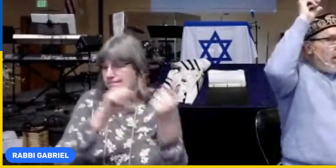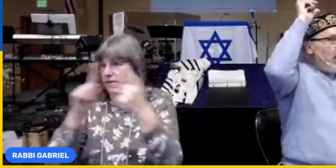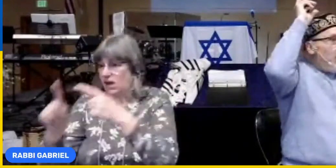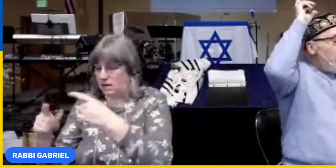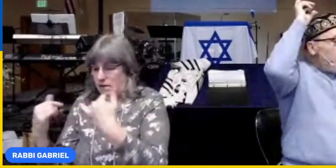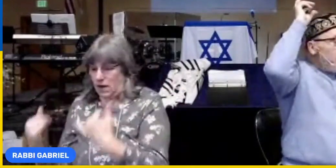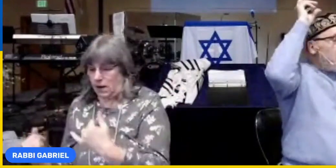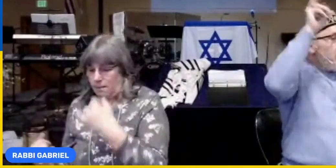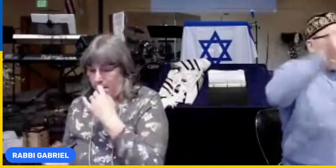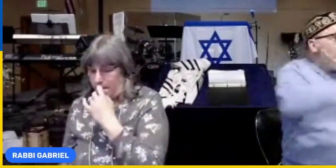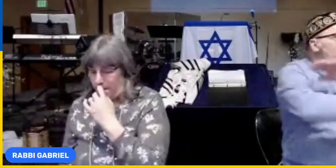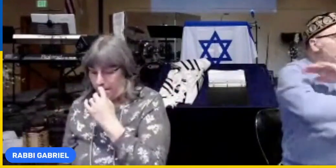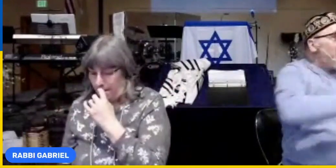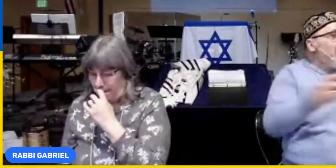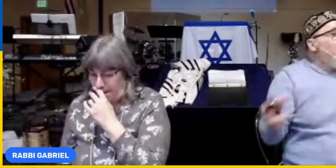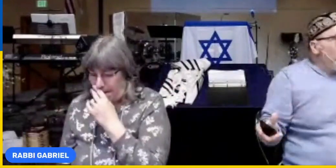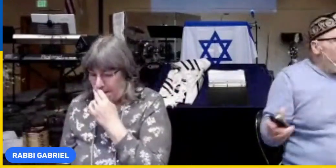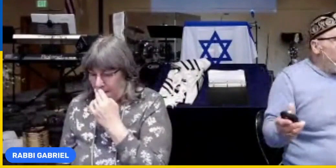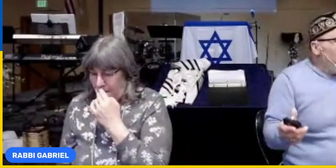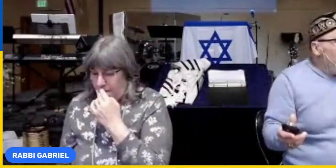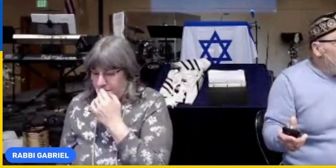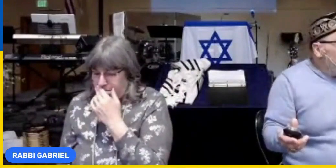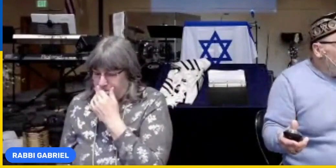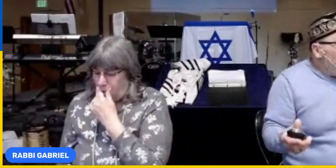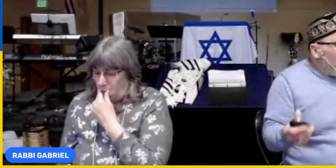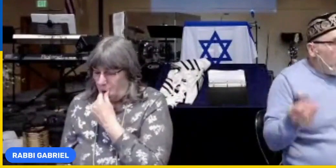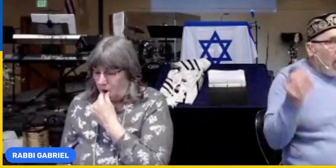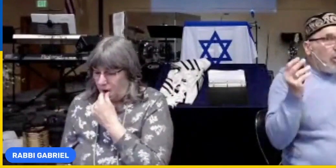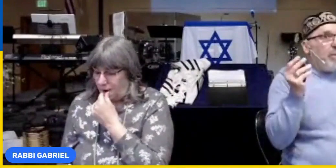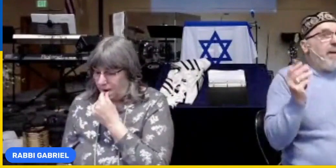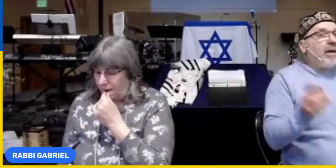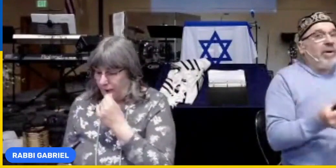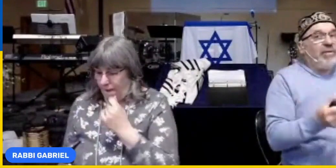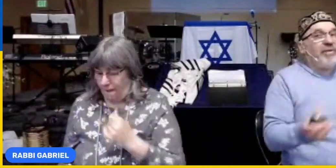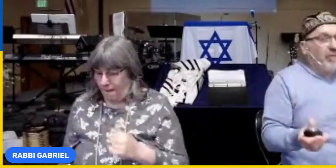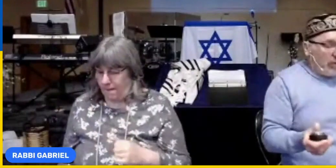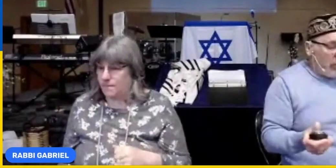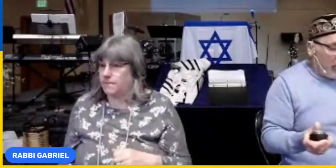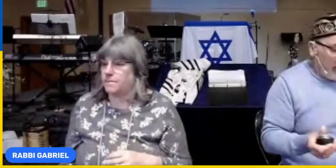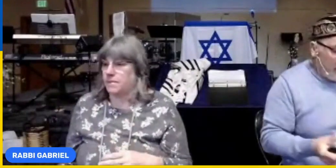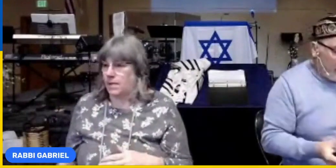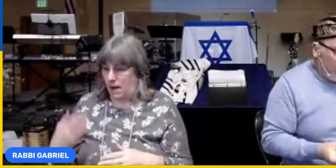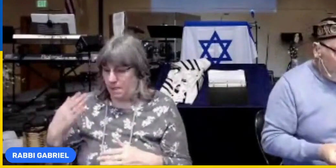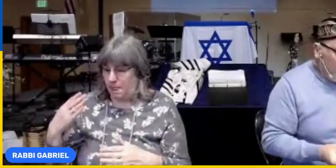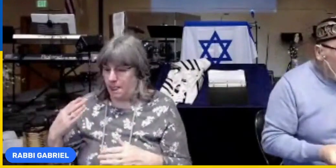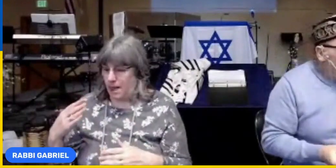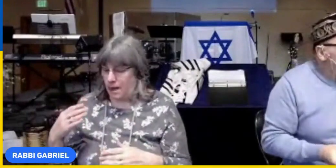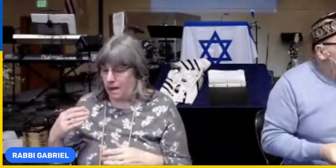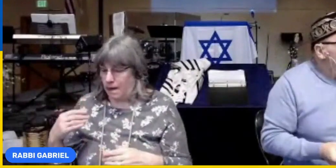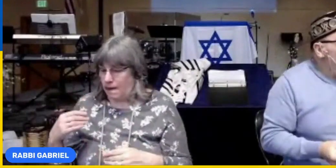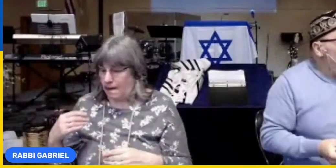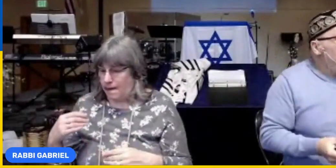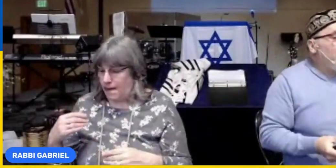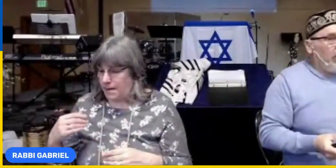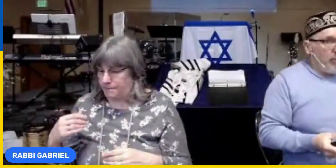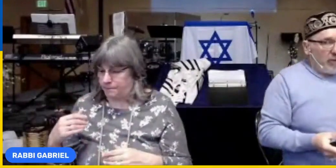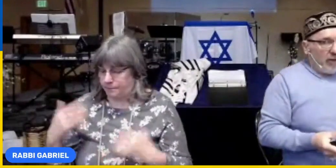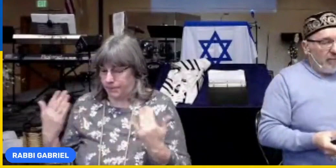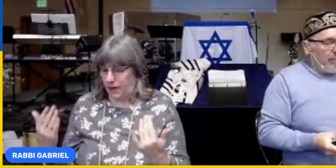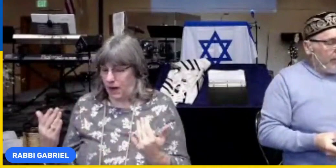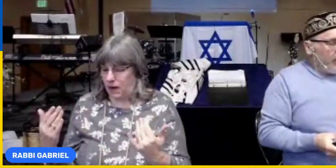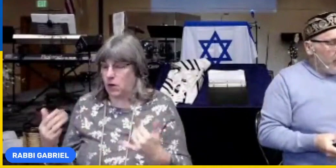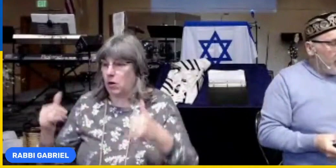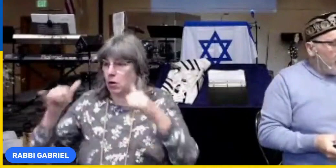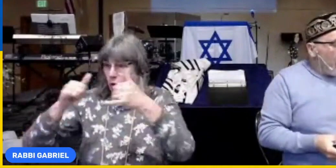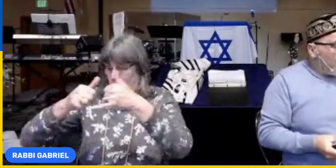text where the story encapsulates everything. It's the background of every story. And here's how he